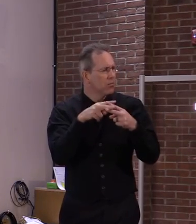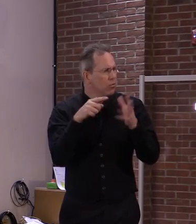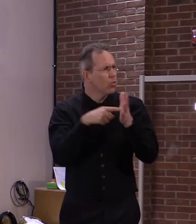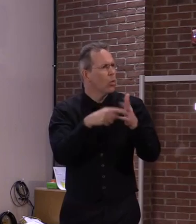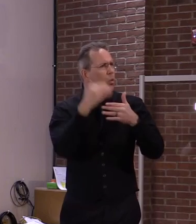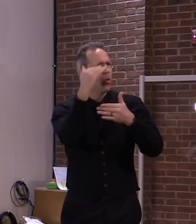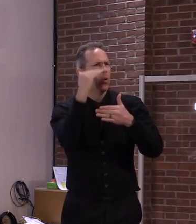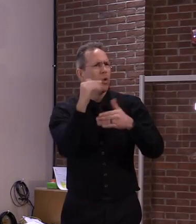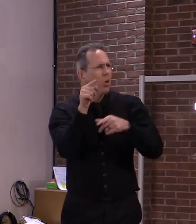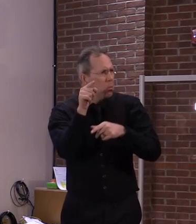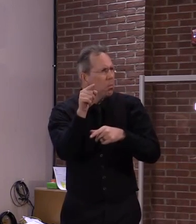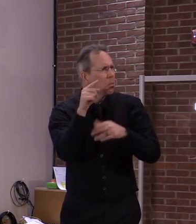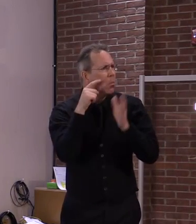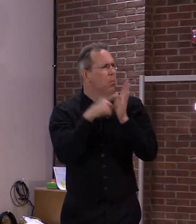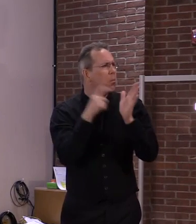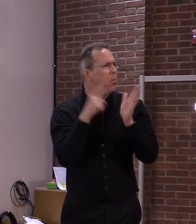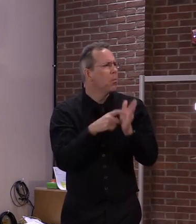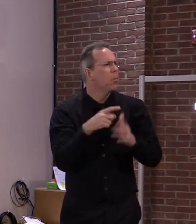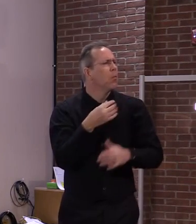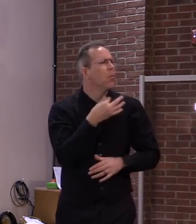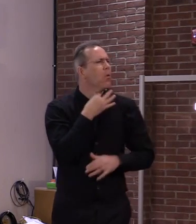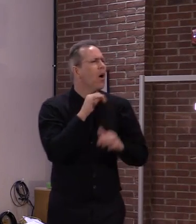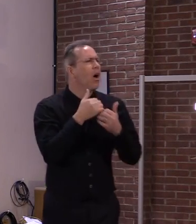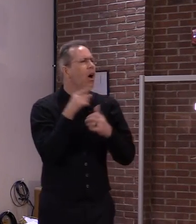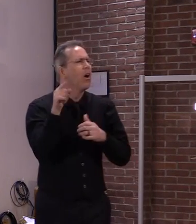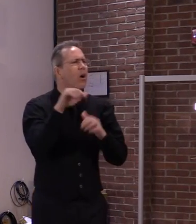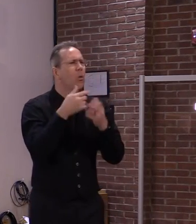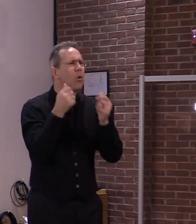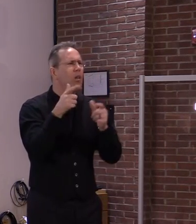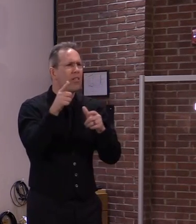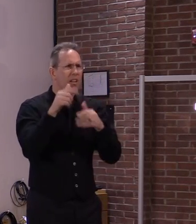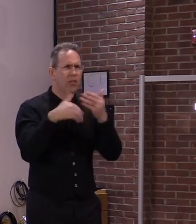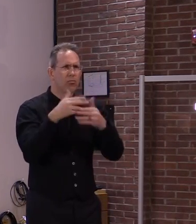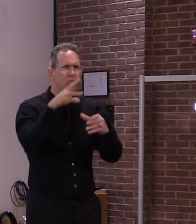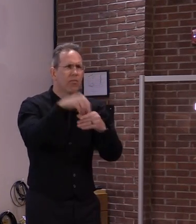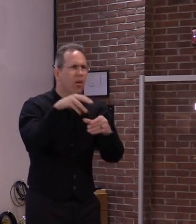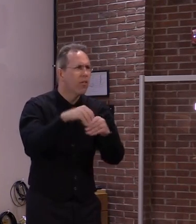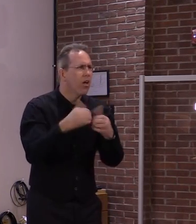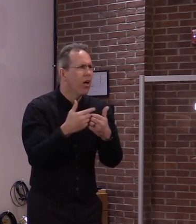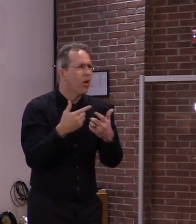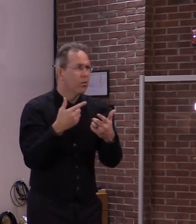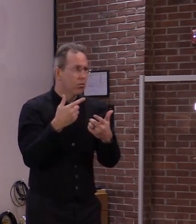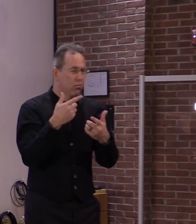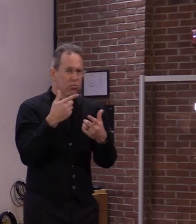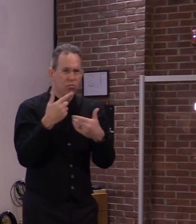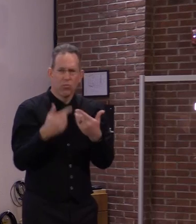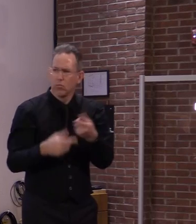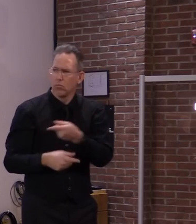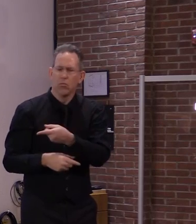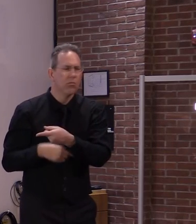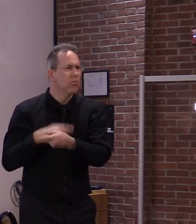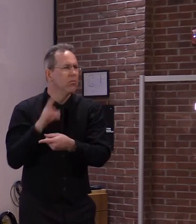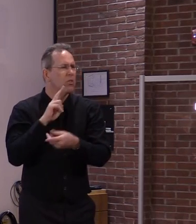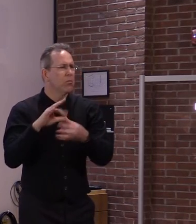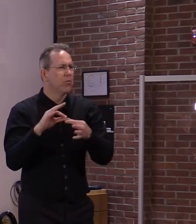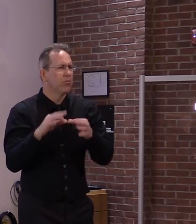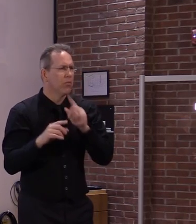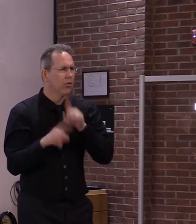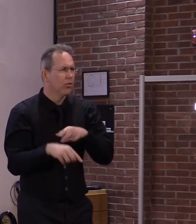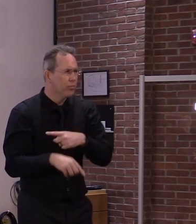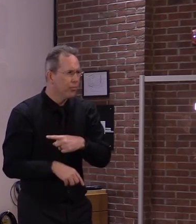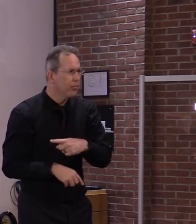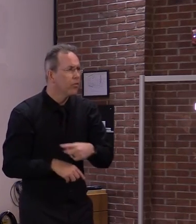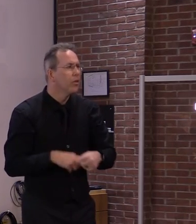get incorporated, if so? Yeah, it does include Kenny's that are on the dashboard. It does not